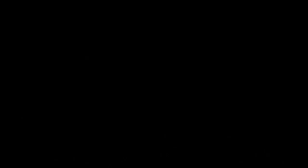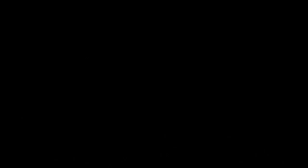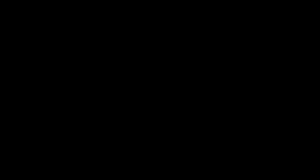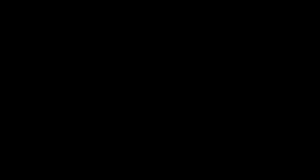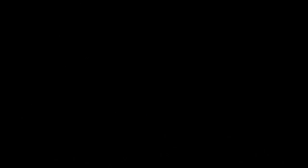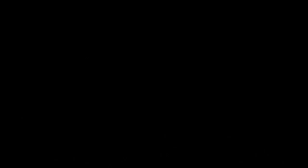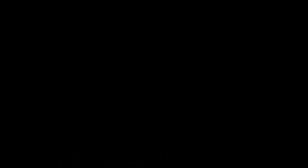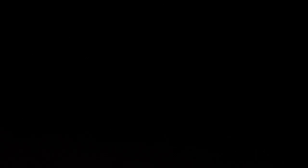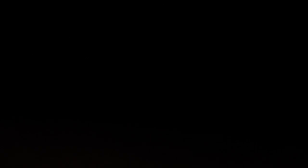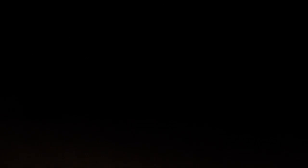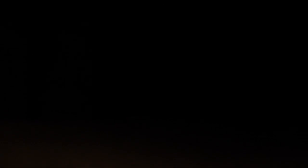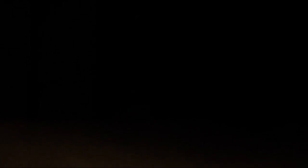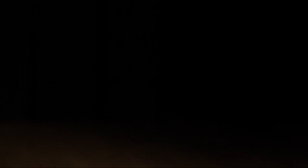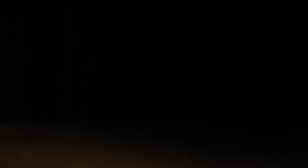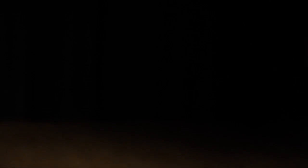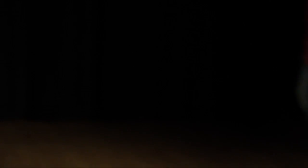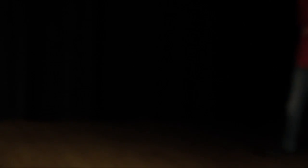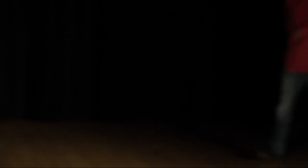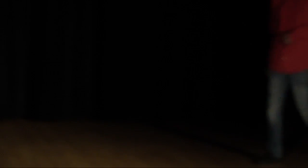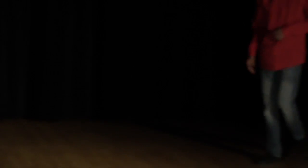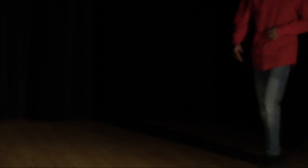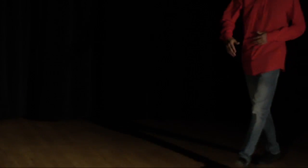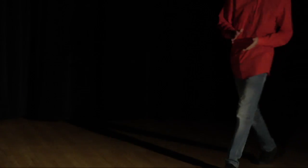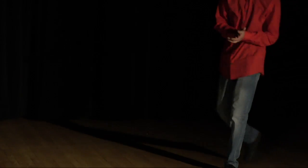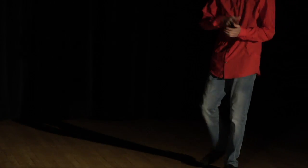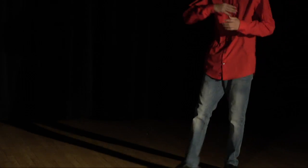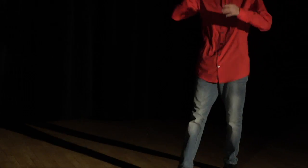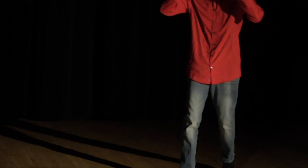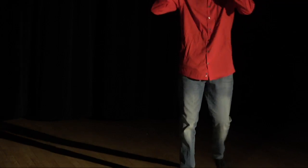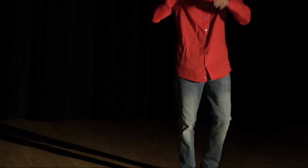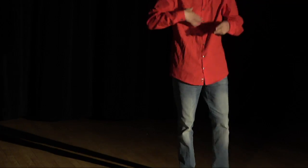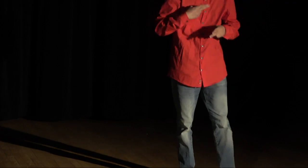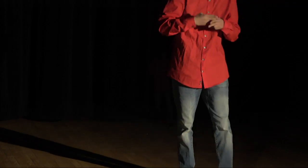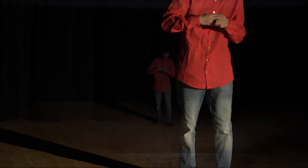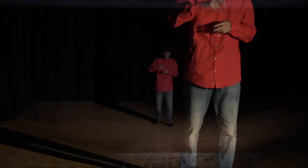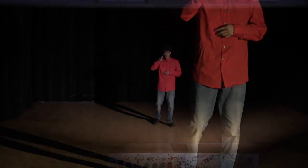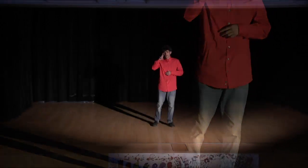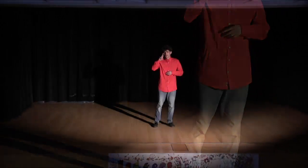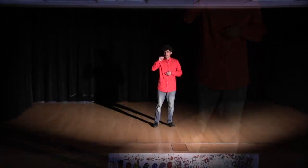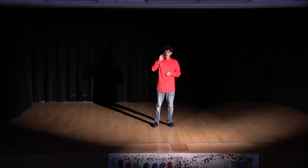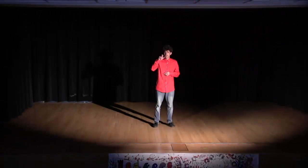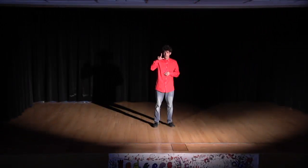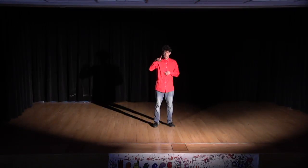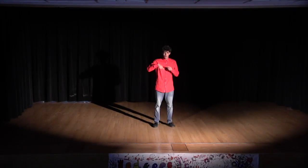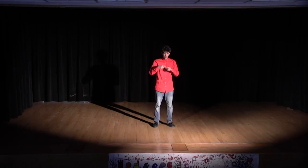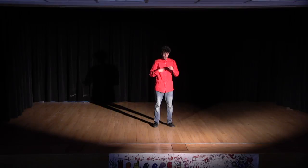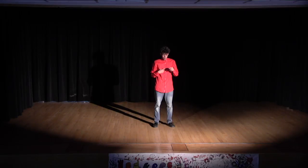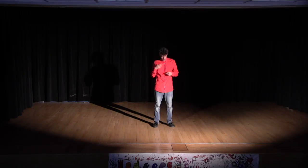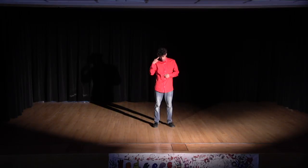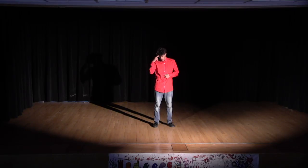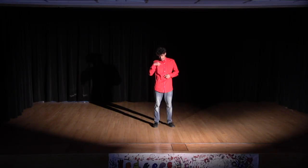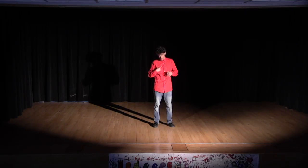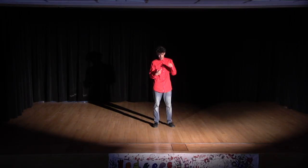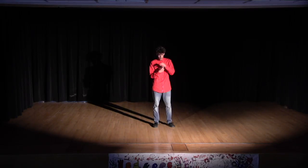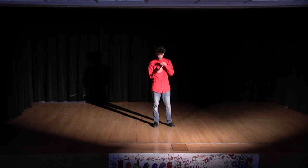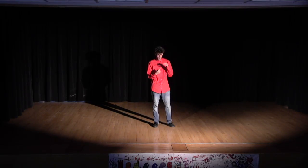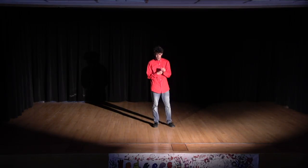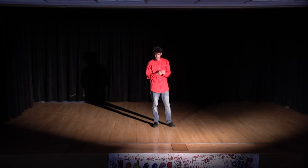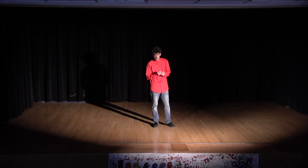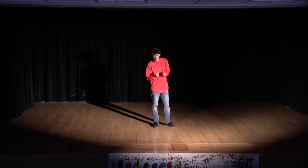Hello, everyone. Hello. I'm Raphael, and I'm a